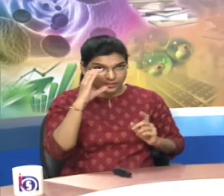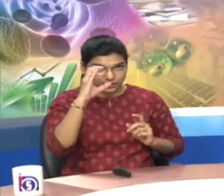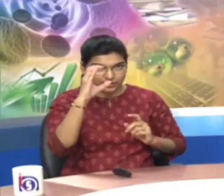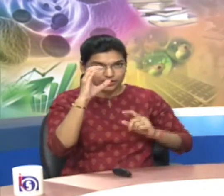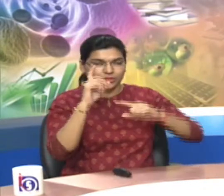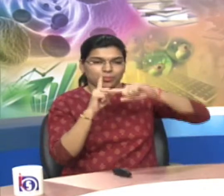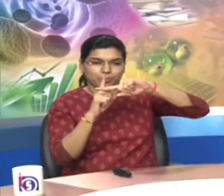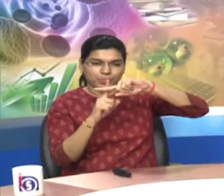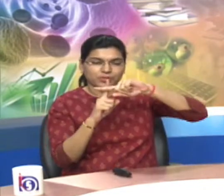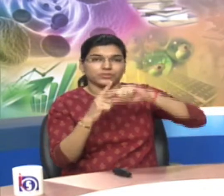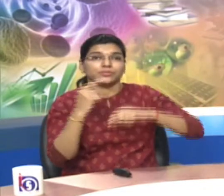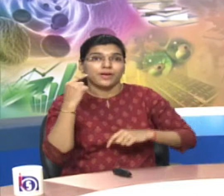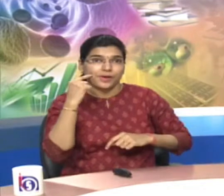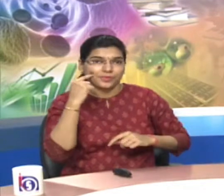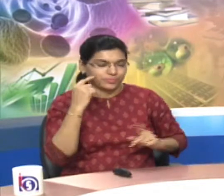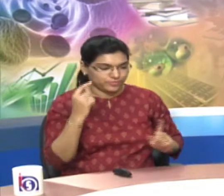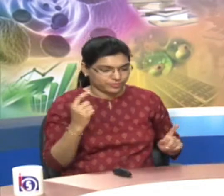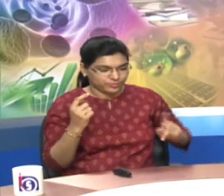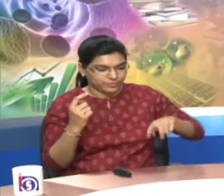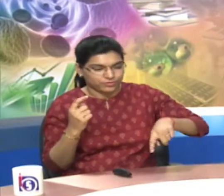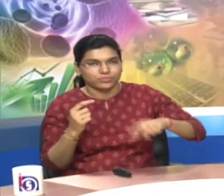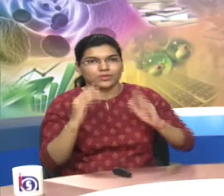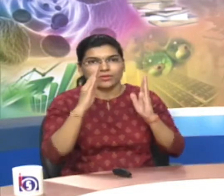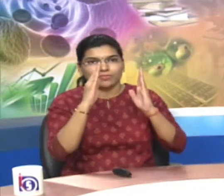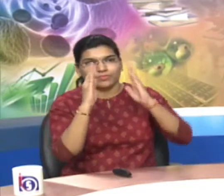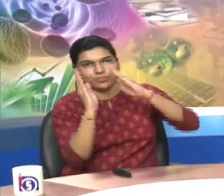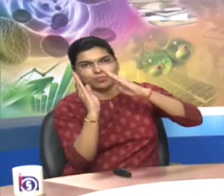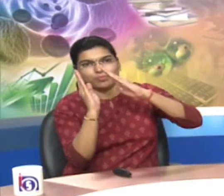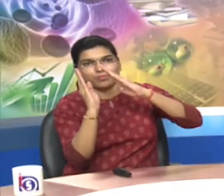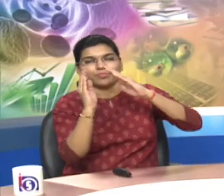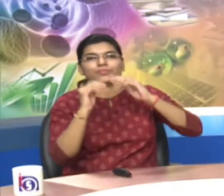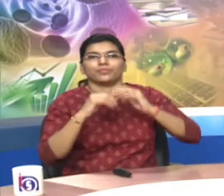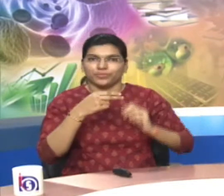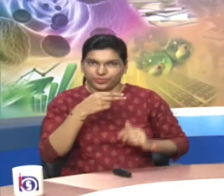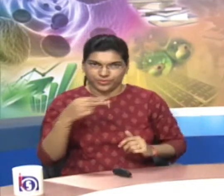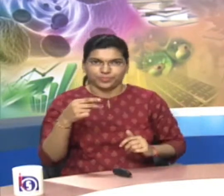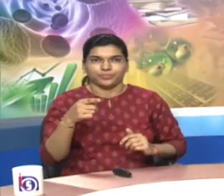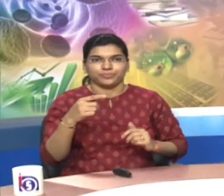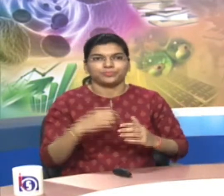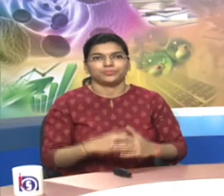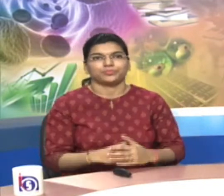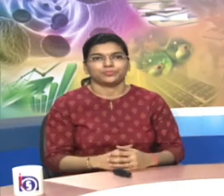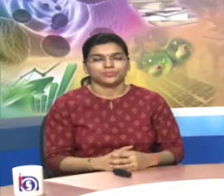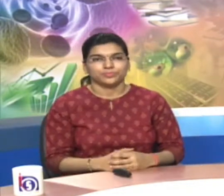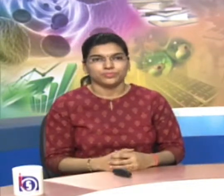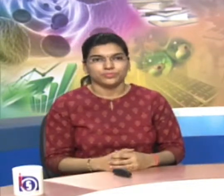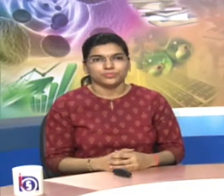little tilted words, then you press Control plus I.